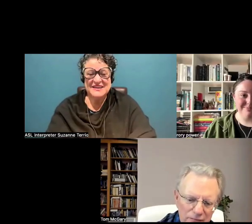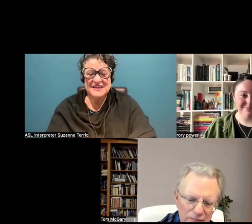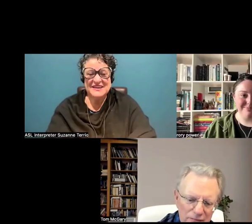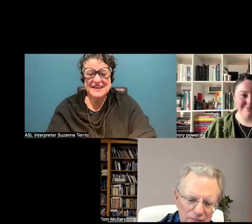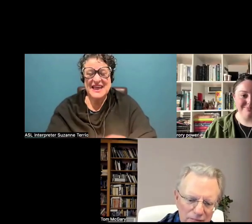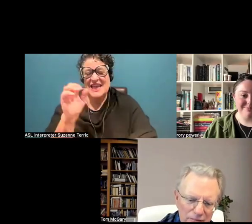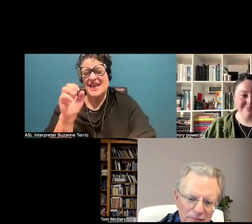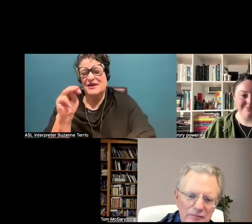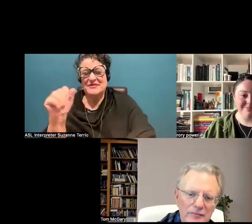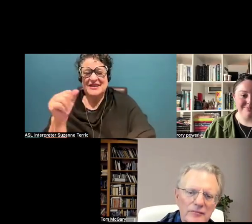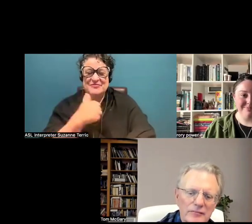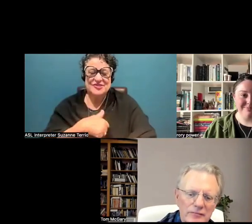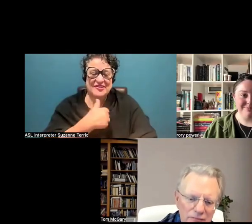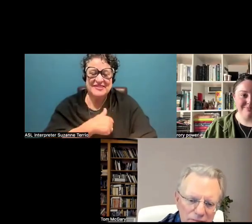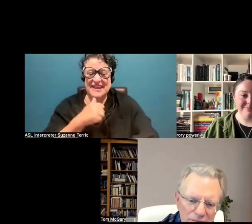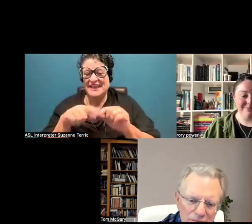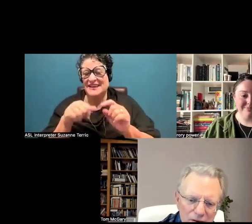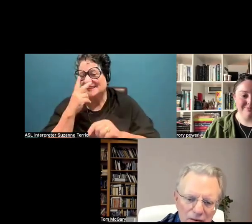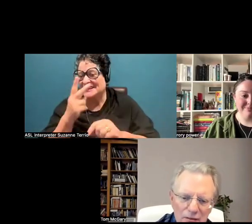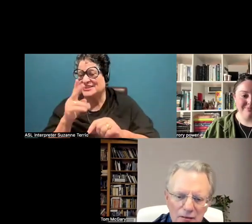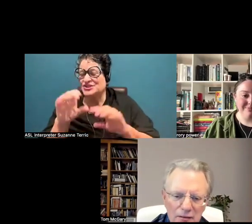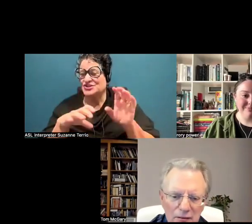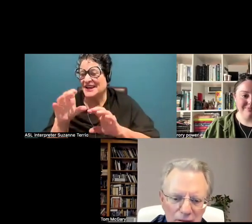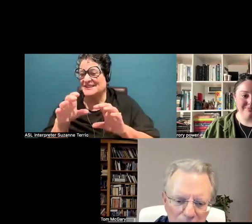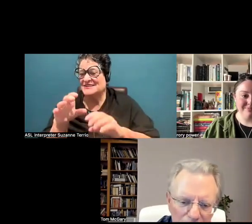Emma, I'm sorry, I can't see the chat. Tom, can you see the chat?